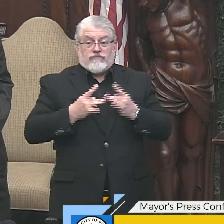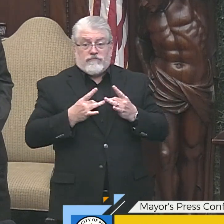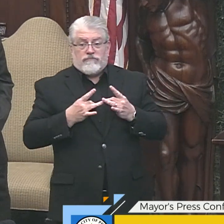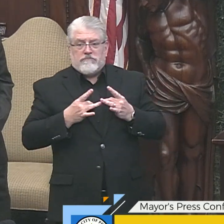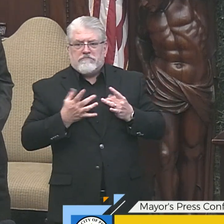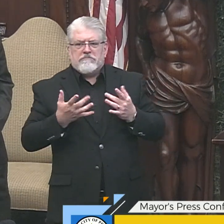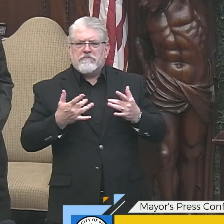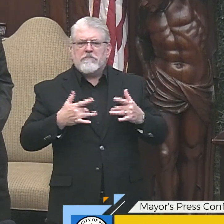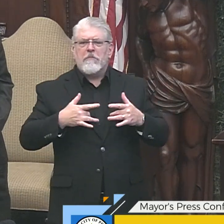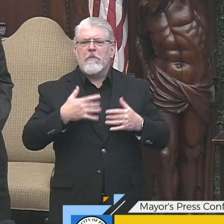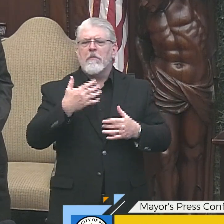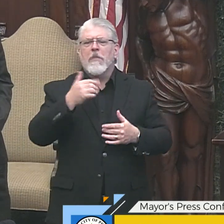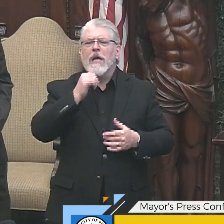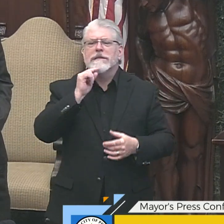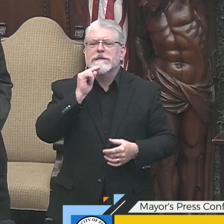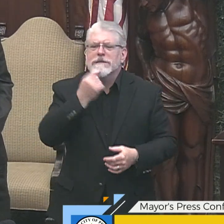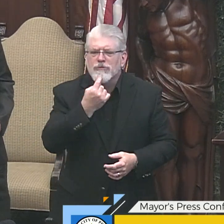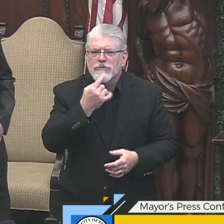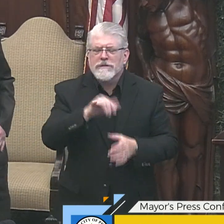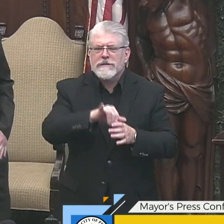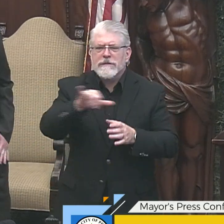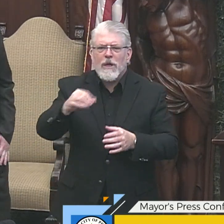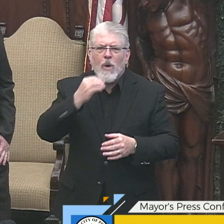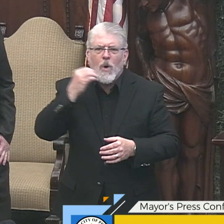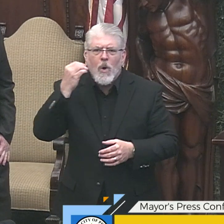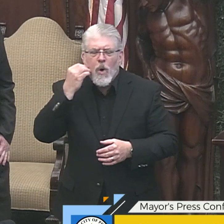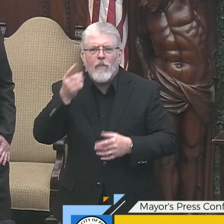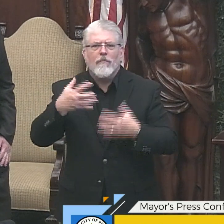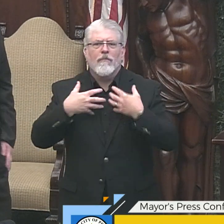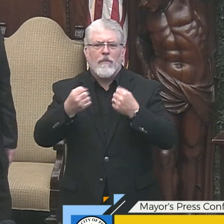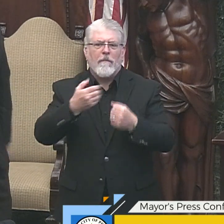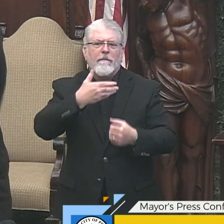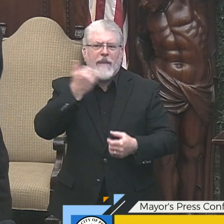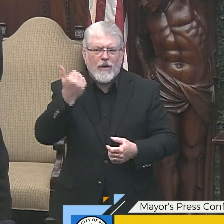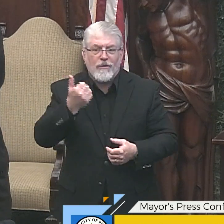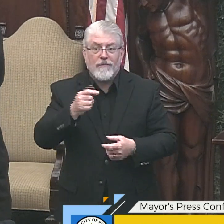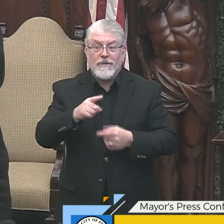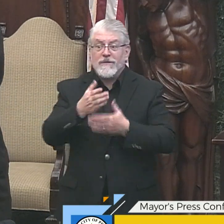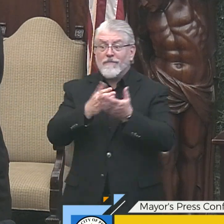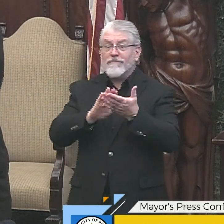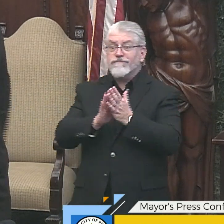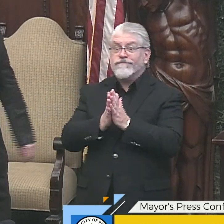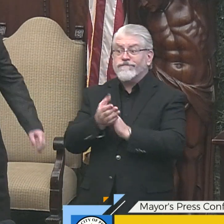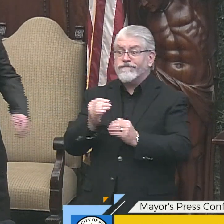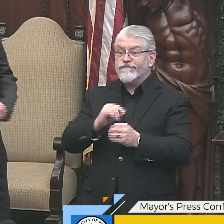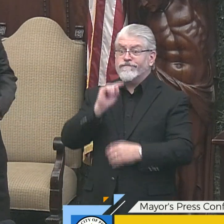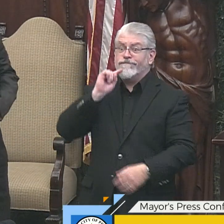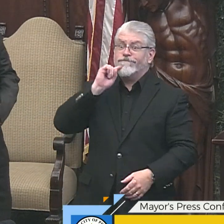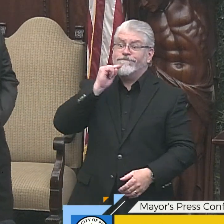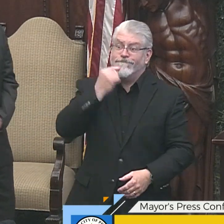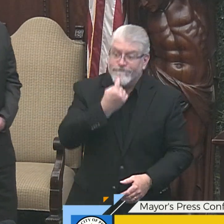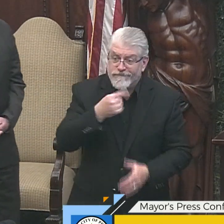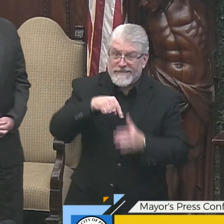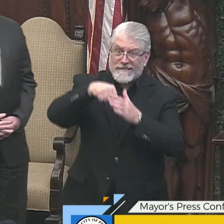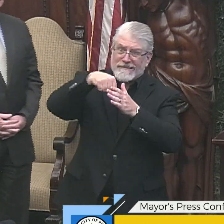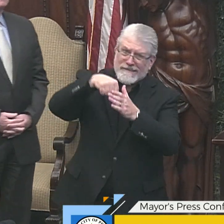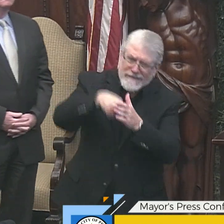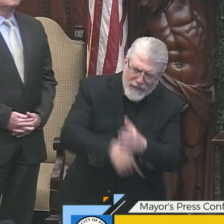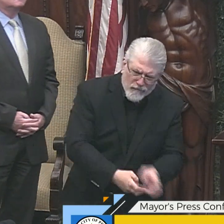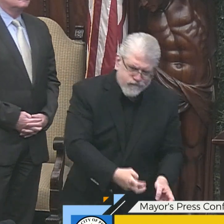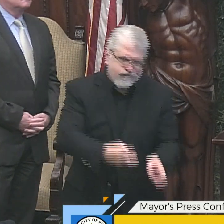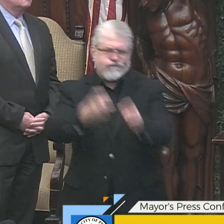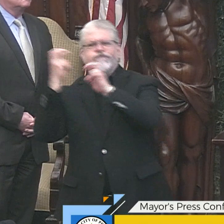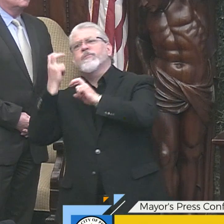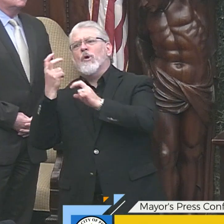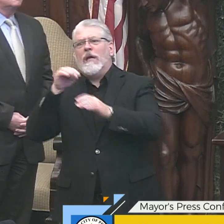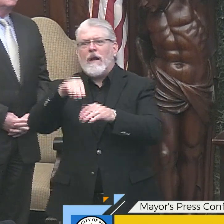their own. Percentage of these people get severely ill, and the illness that is the aspect of the illness that's the most dangerous is the